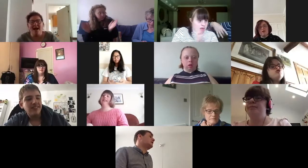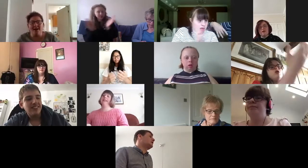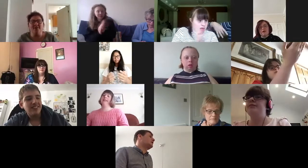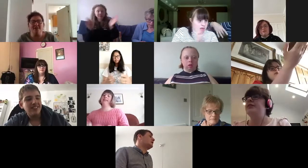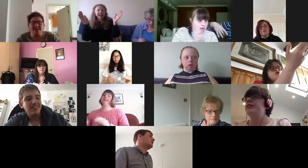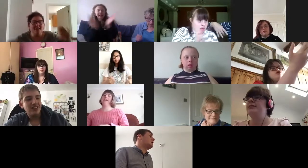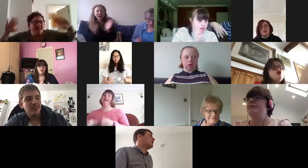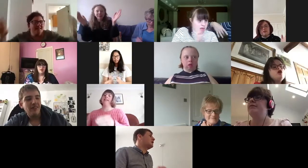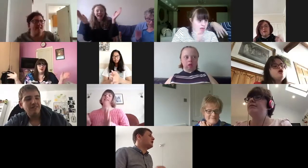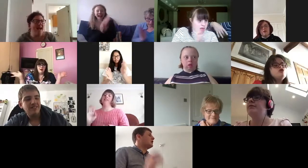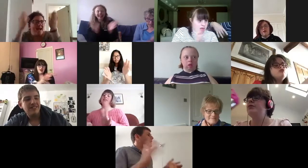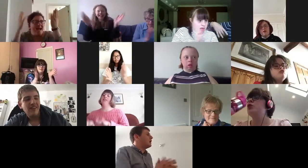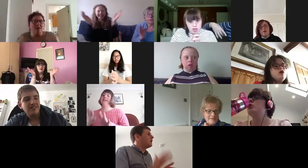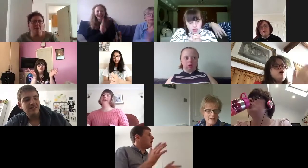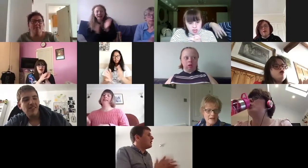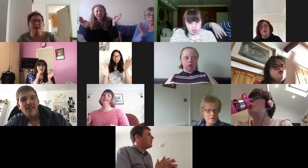seat, stand we're learning, she'll in you.